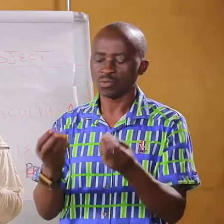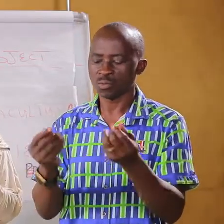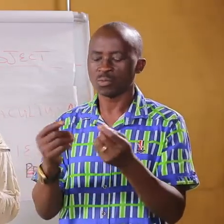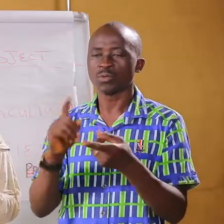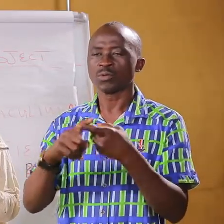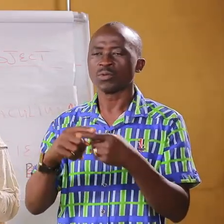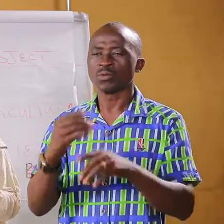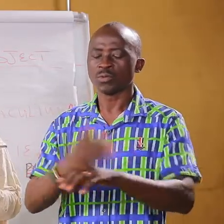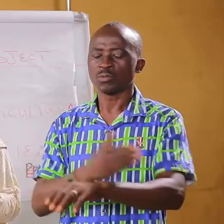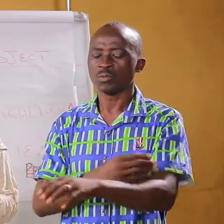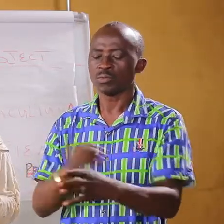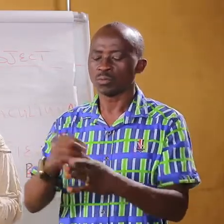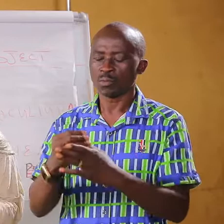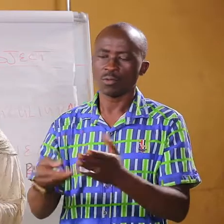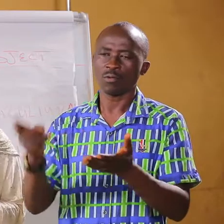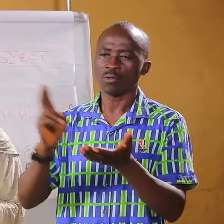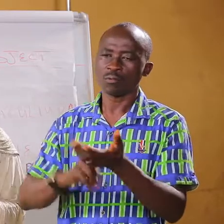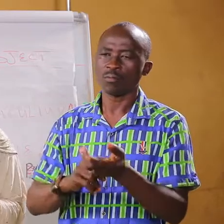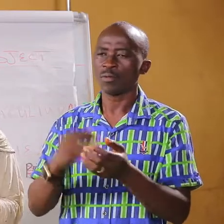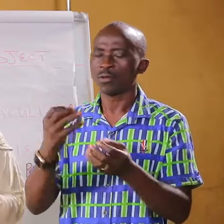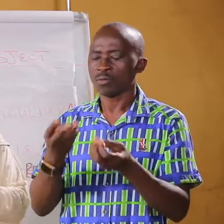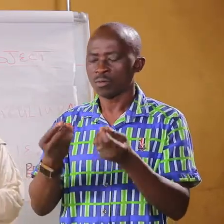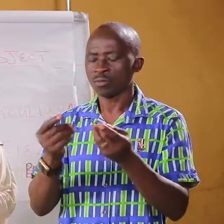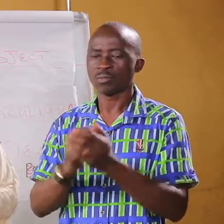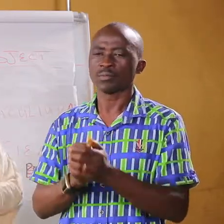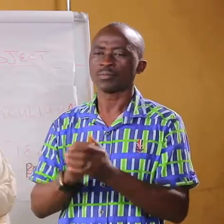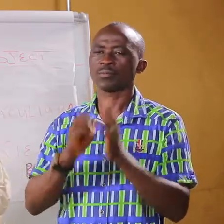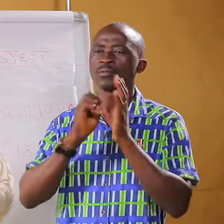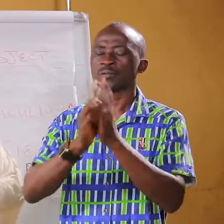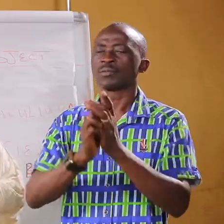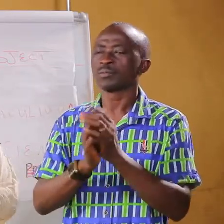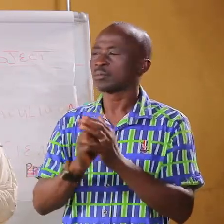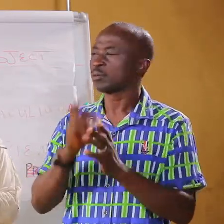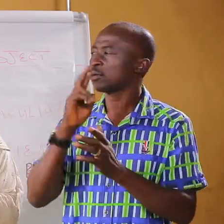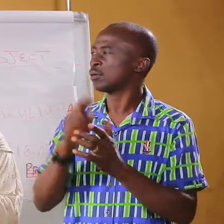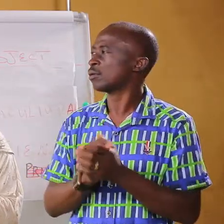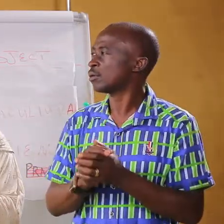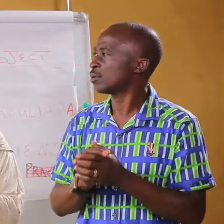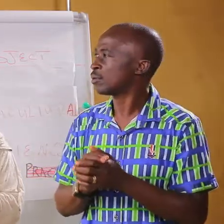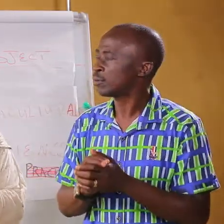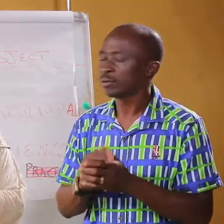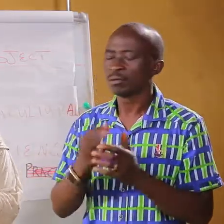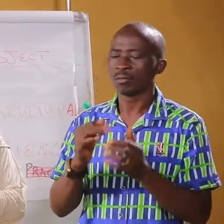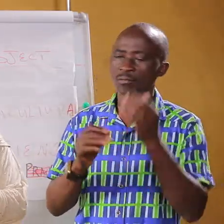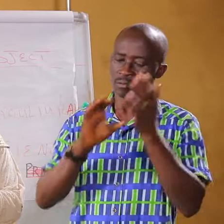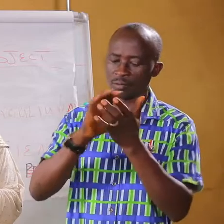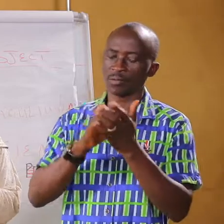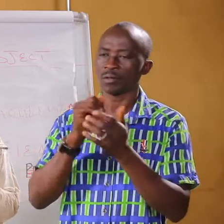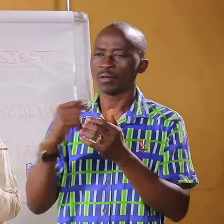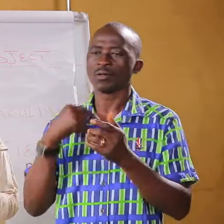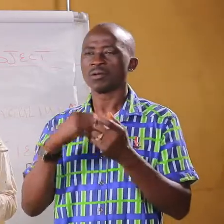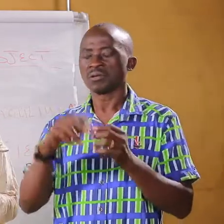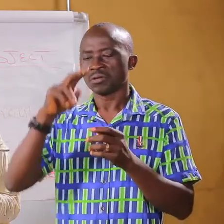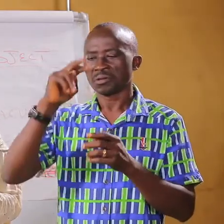to what? To increase fertility. Examples of this fertilizer are Example of the chemical fertilizer, we have